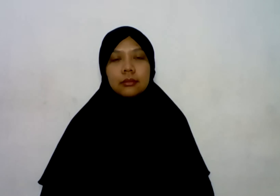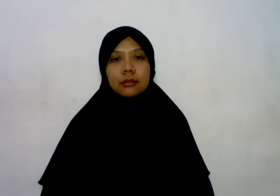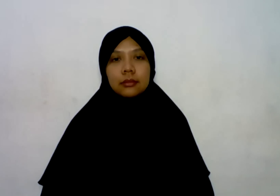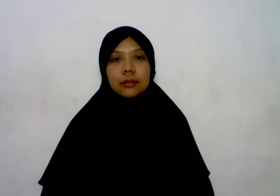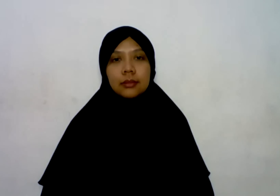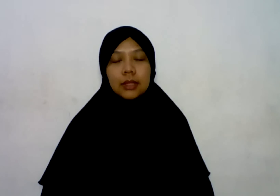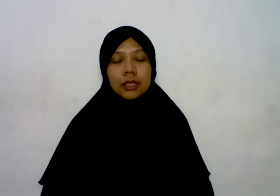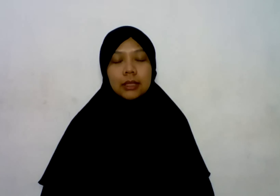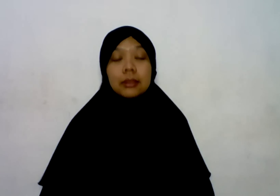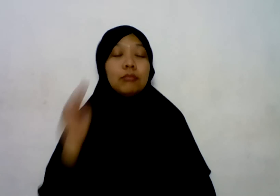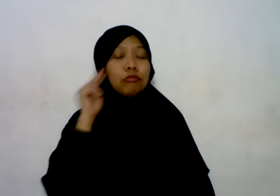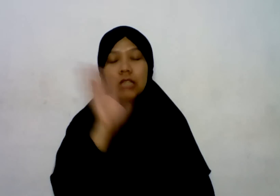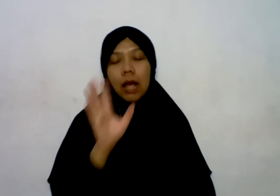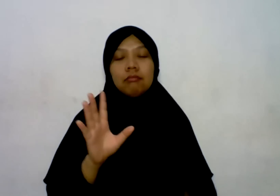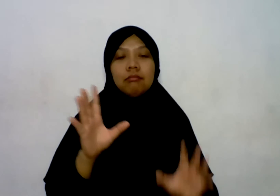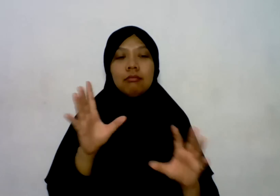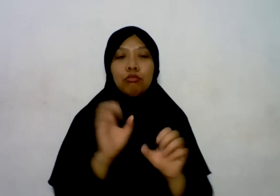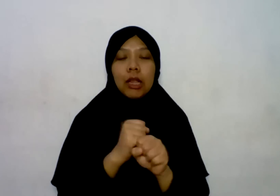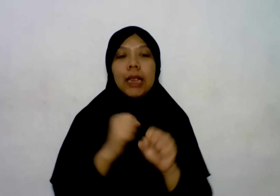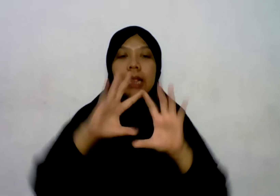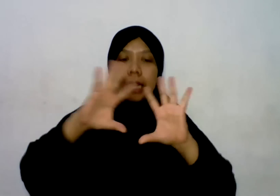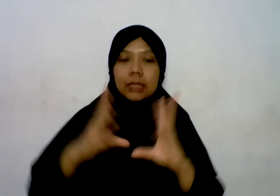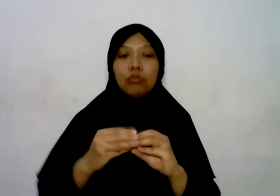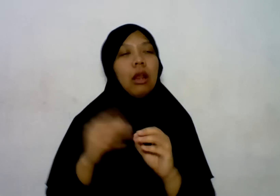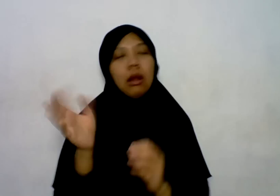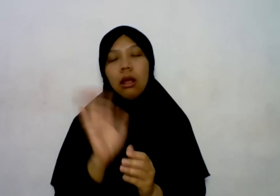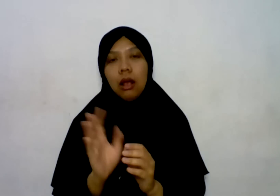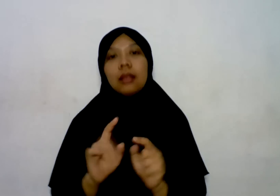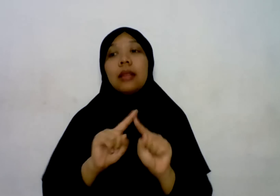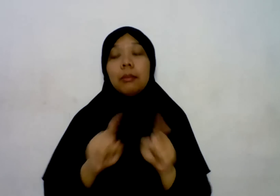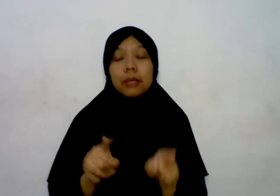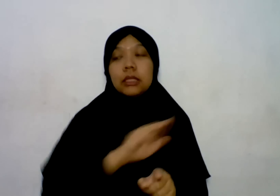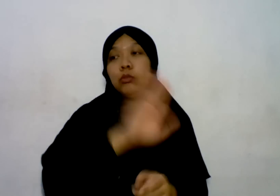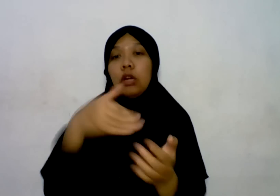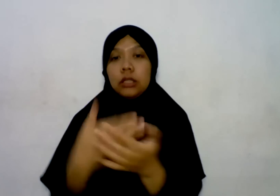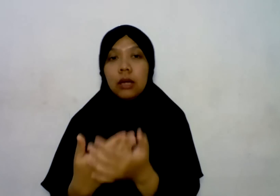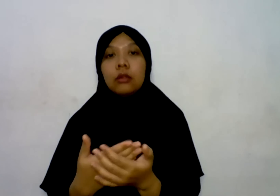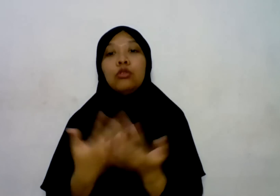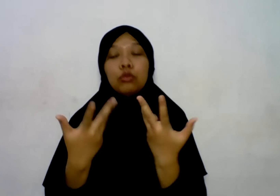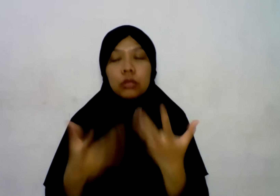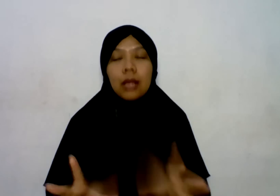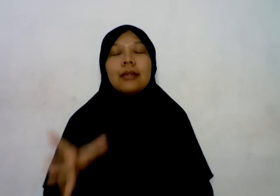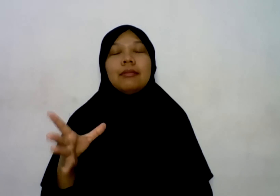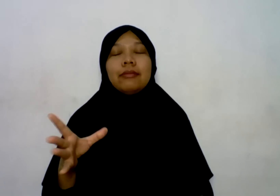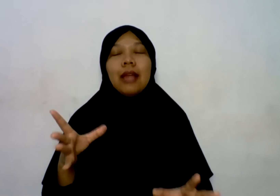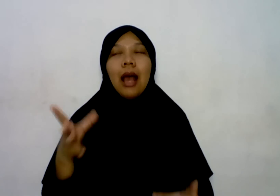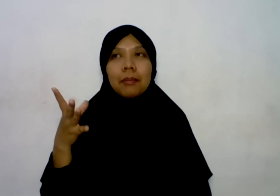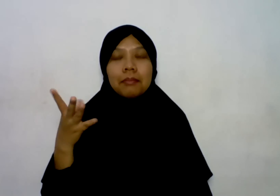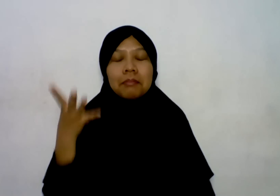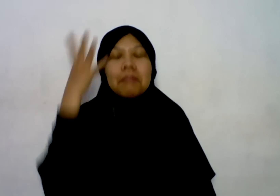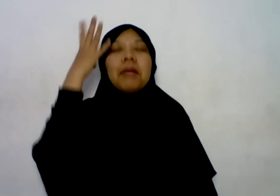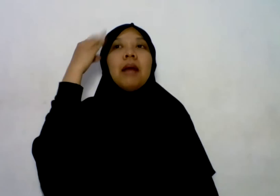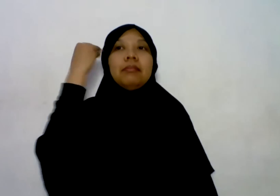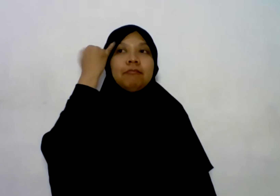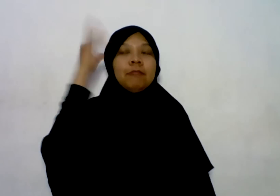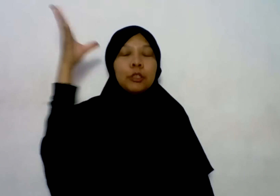I'm not conclude all insight, but you have already get some enlightenment